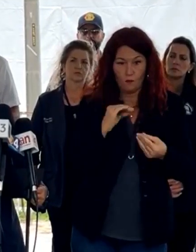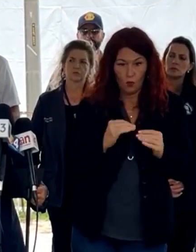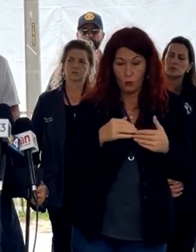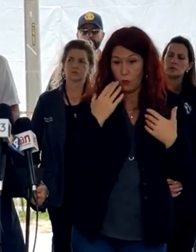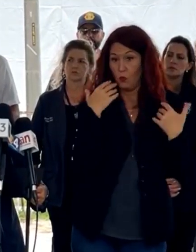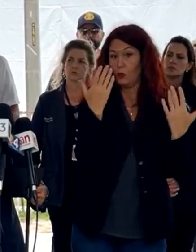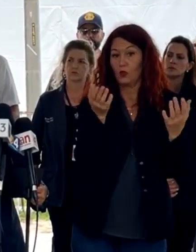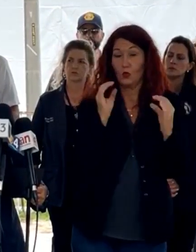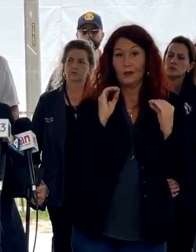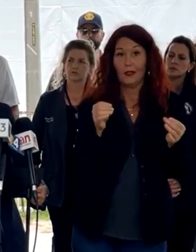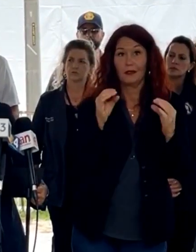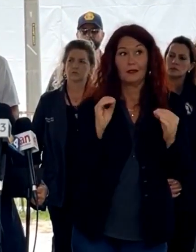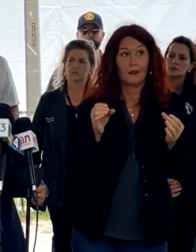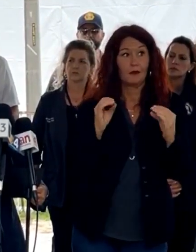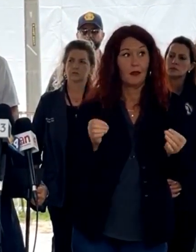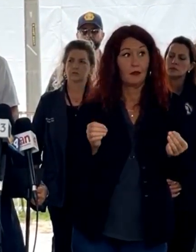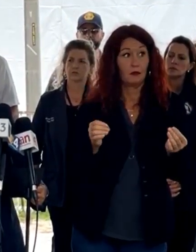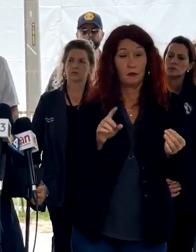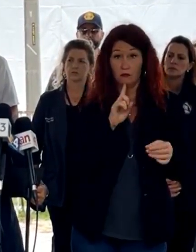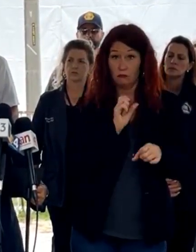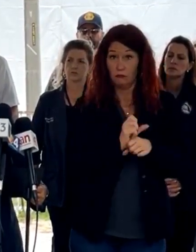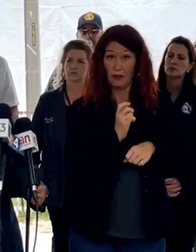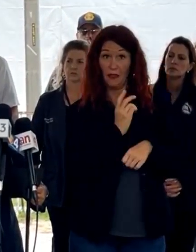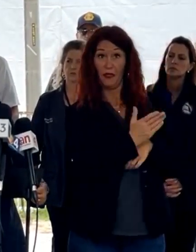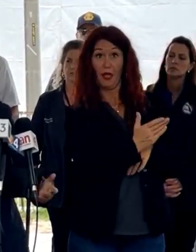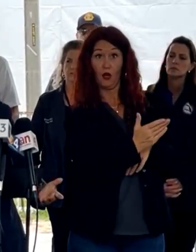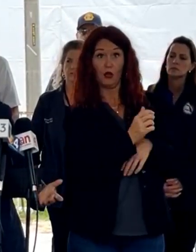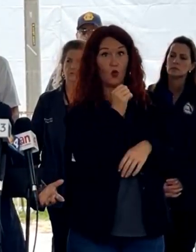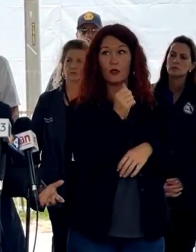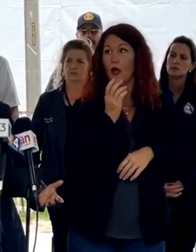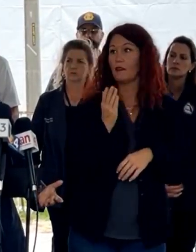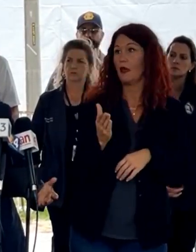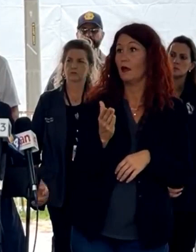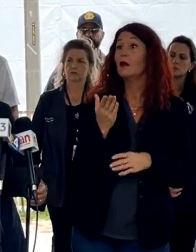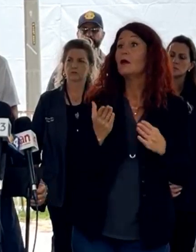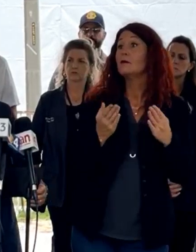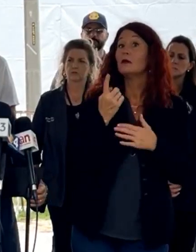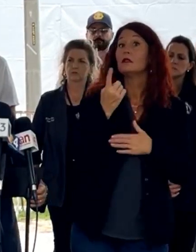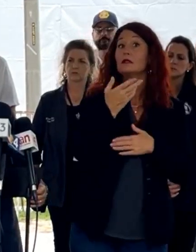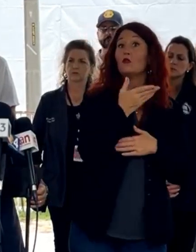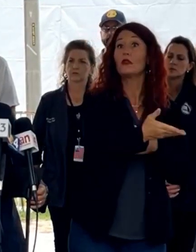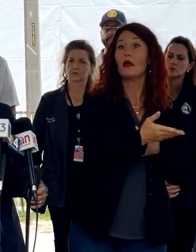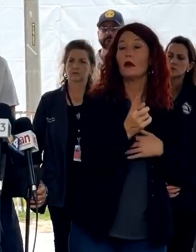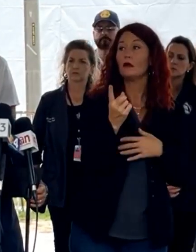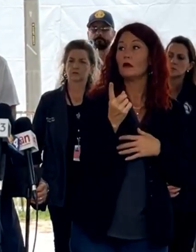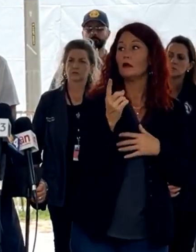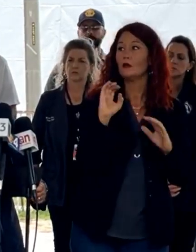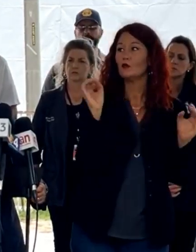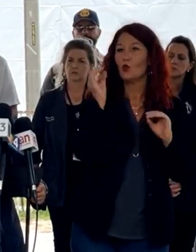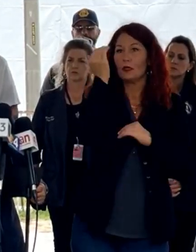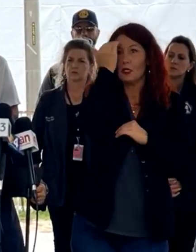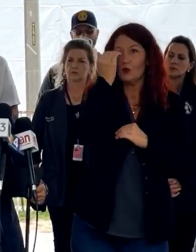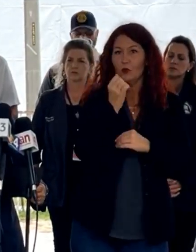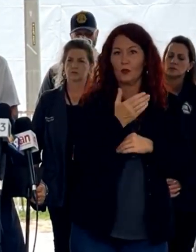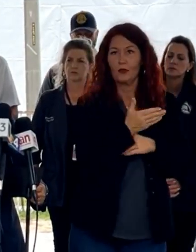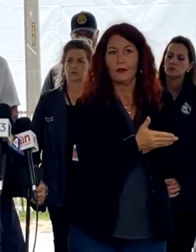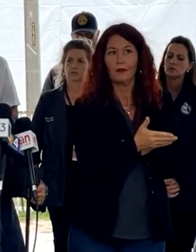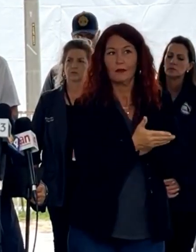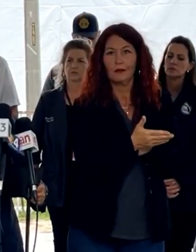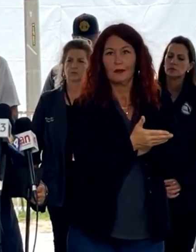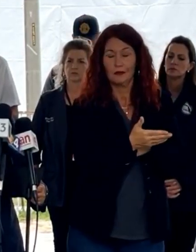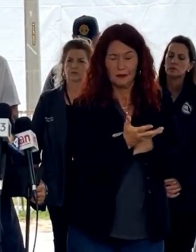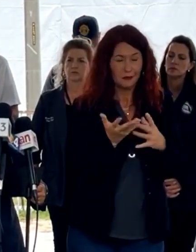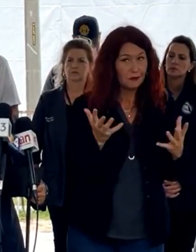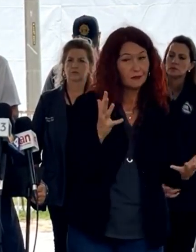the building that were in the building that nobody has called to identify. So we want to be as thorough as